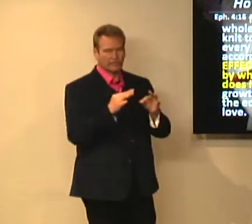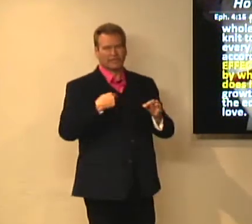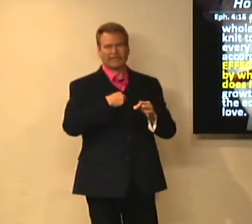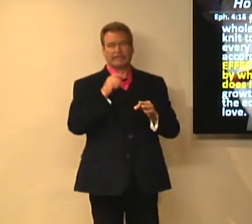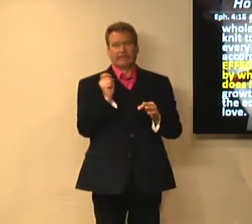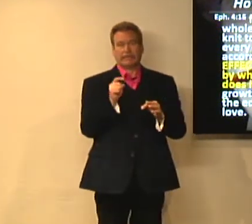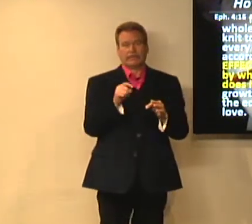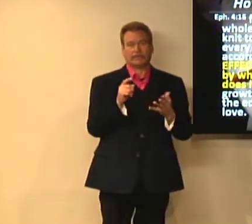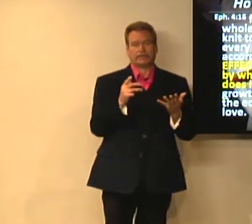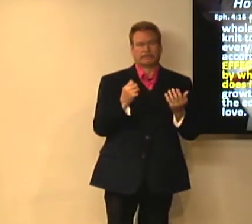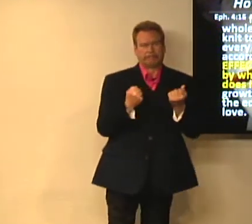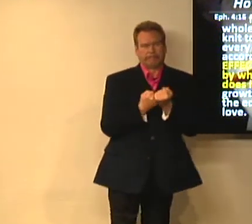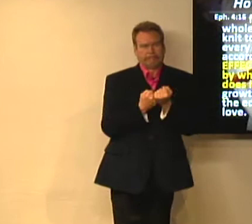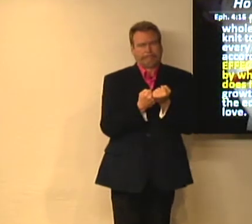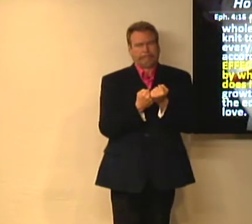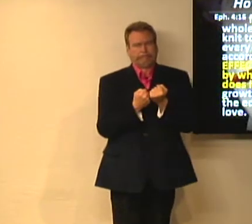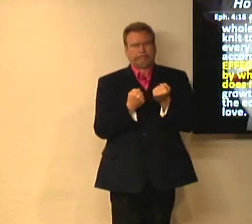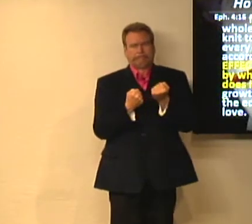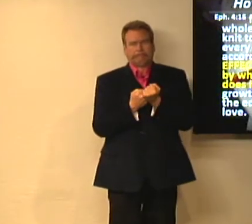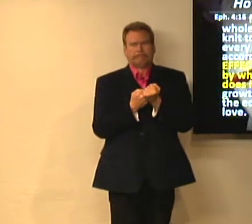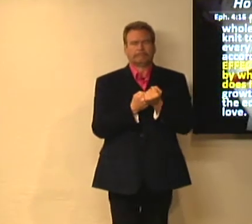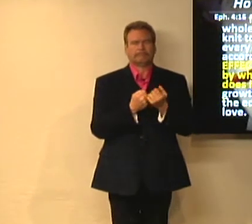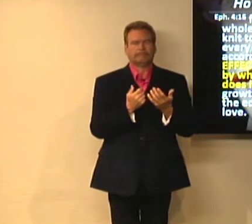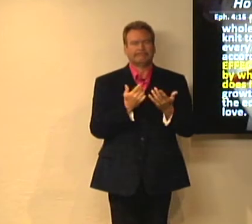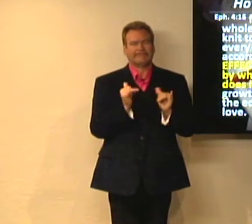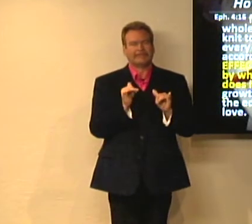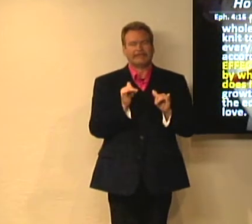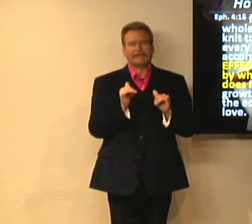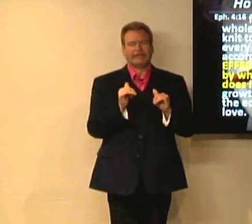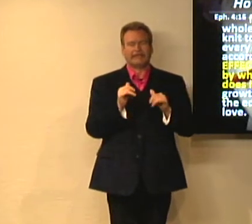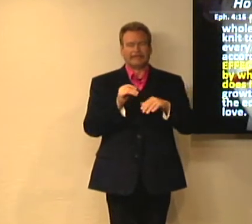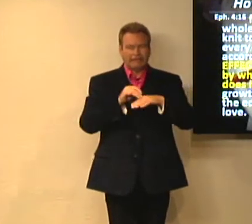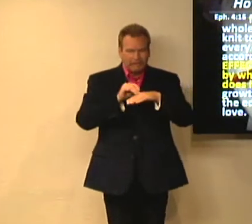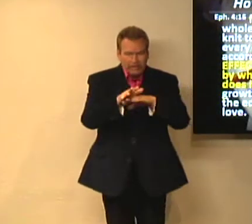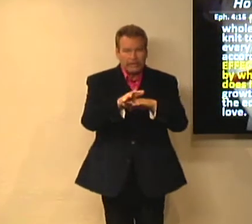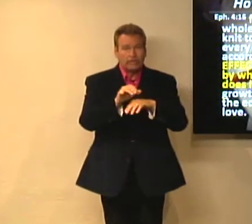We join together in support of each other.